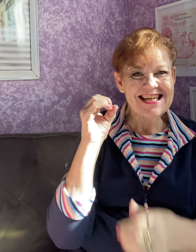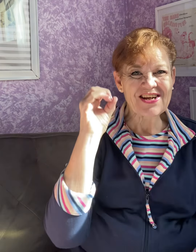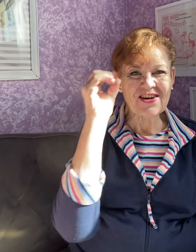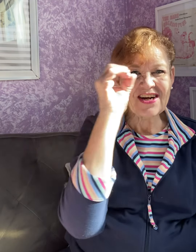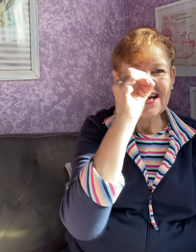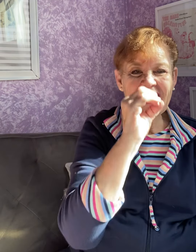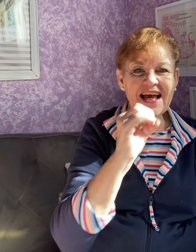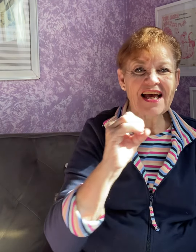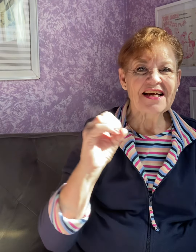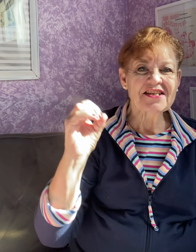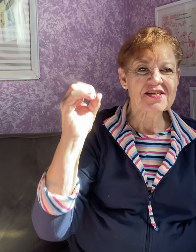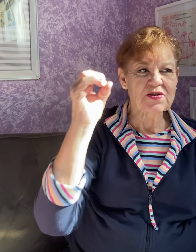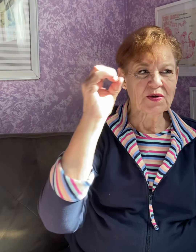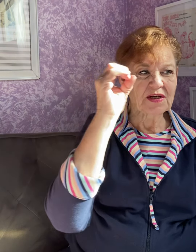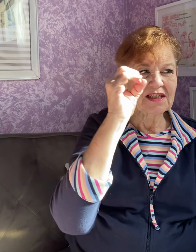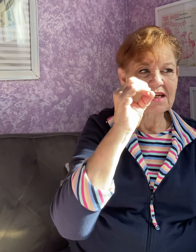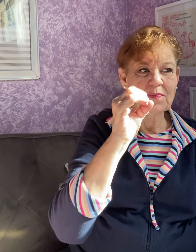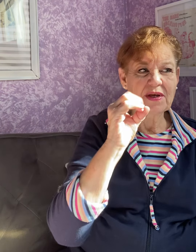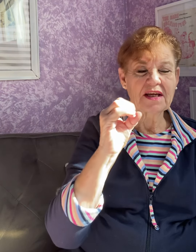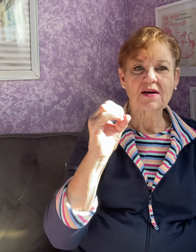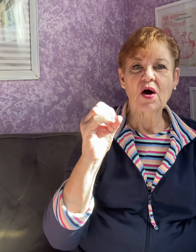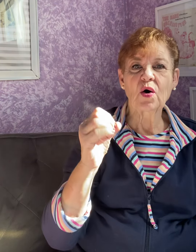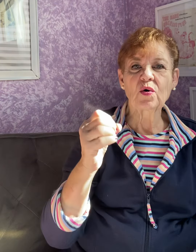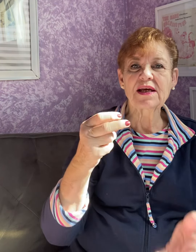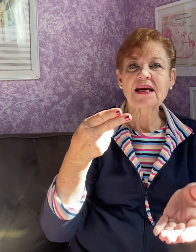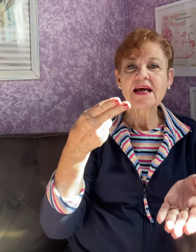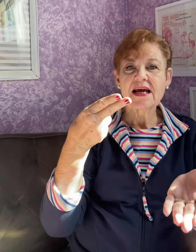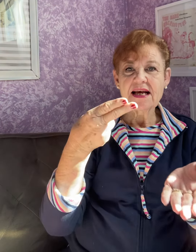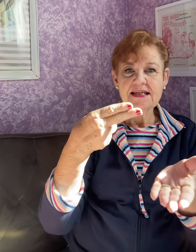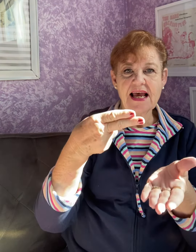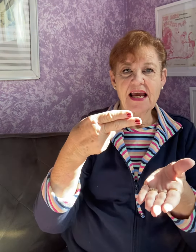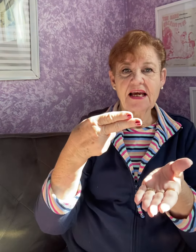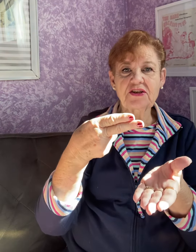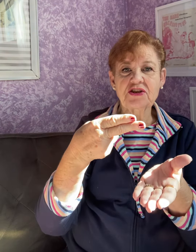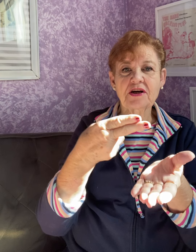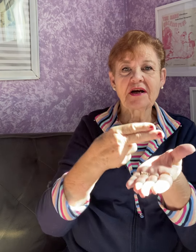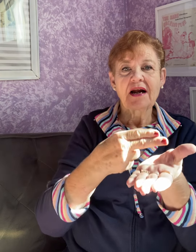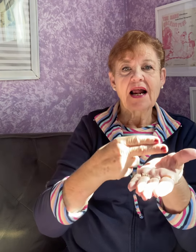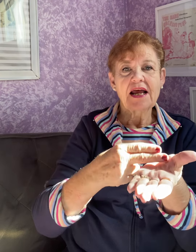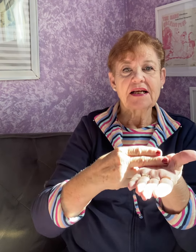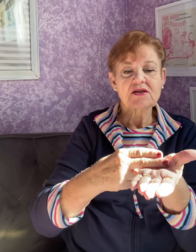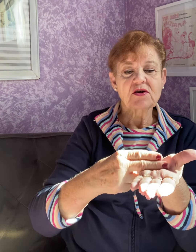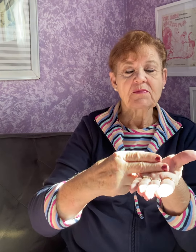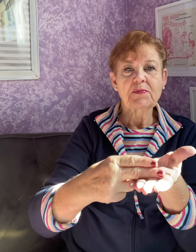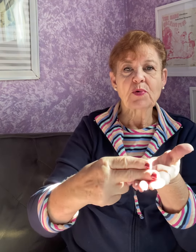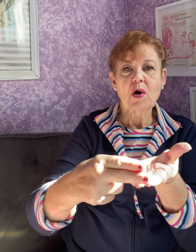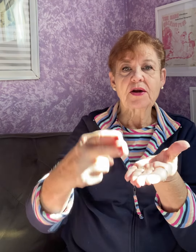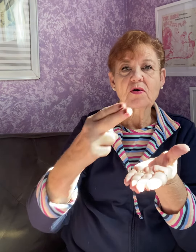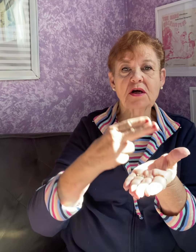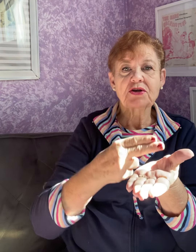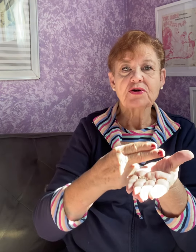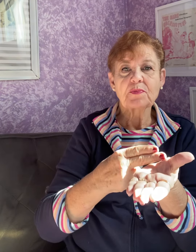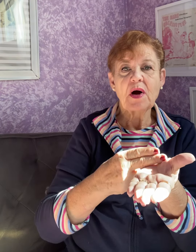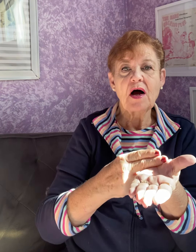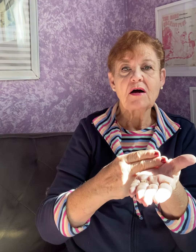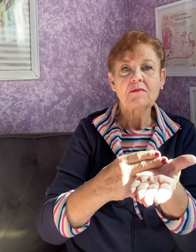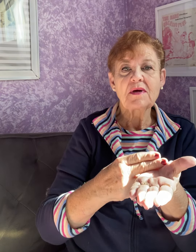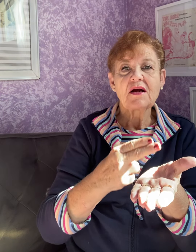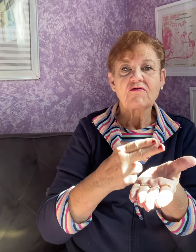here and just circle it a bit. Holy is H, and it's going to be brought across your palm